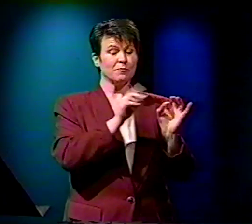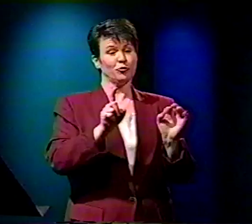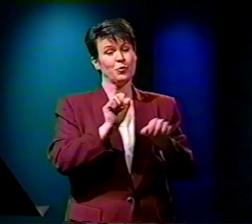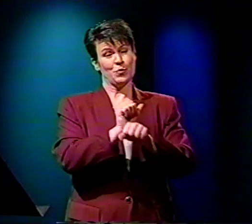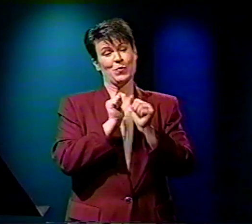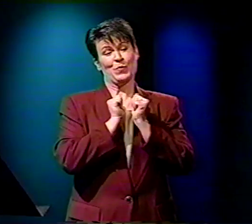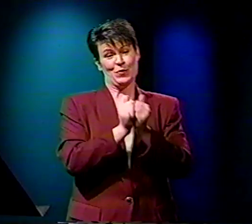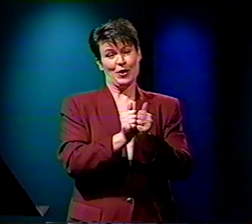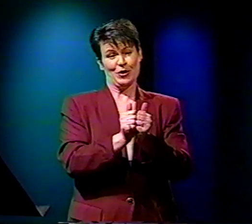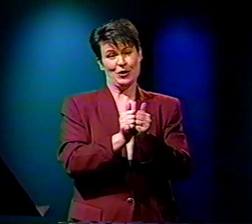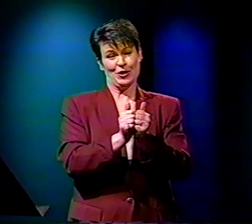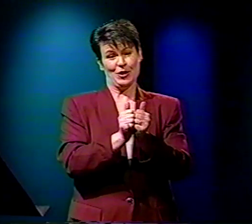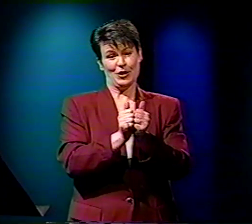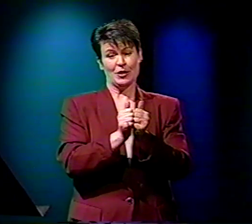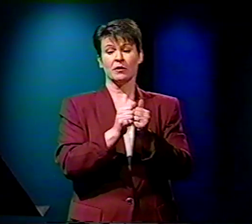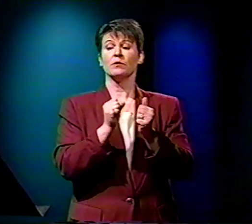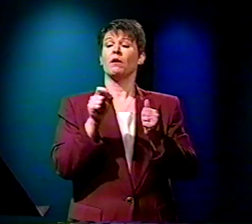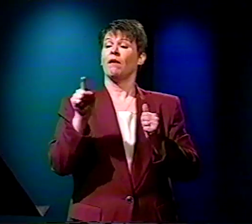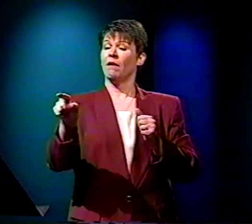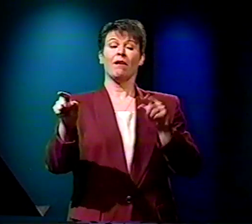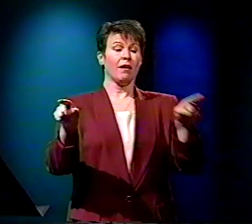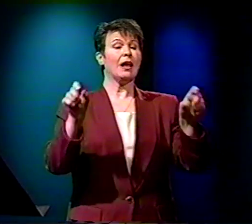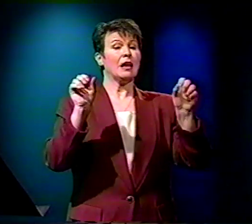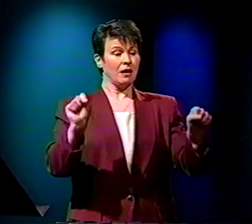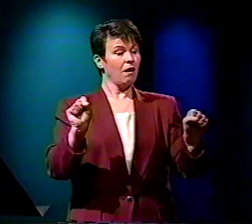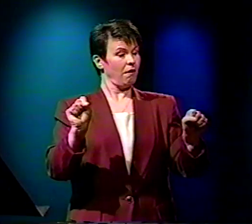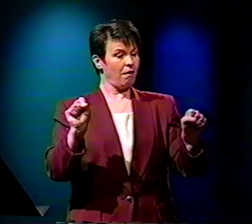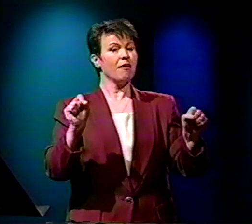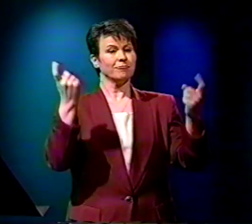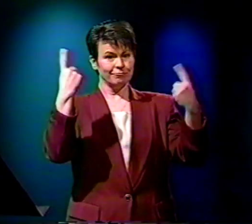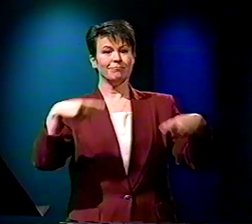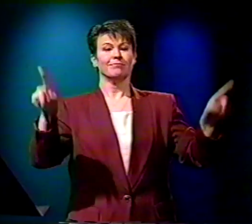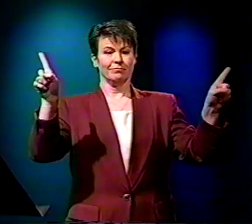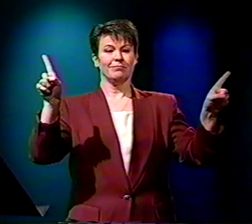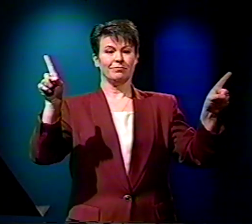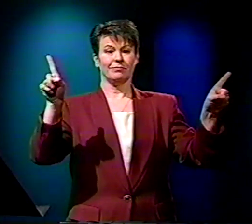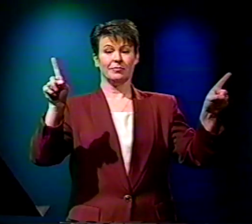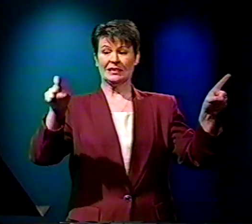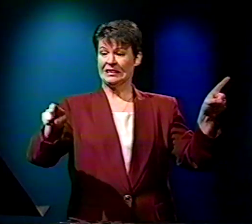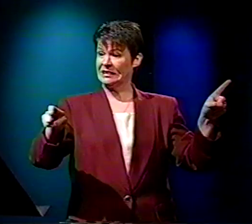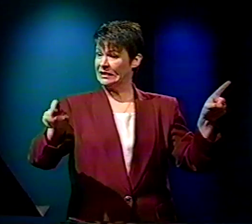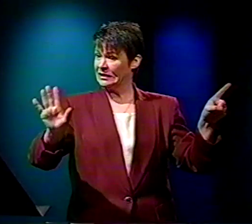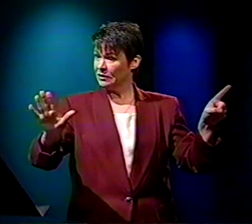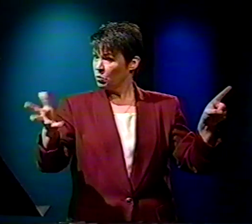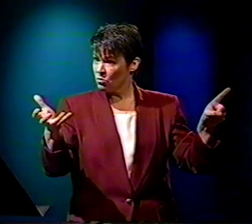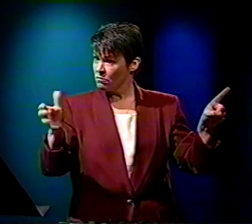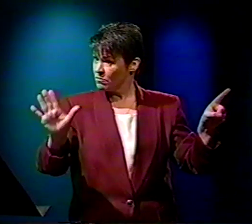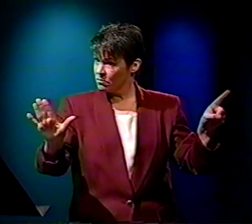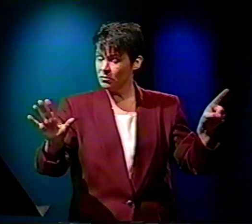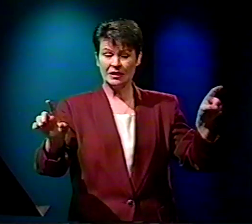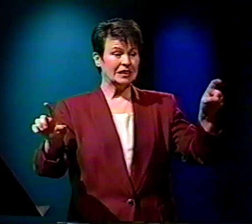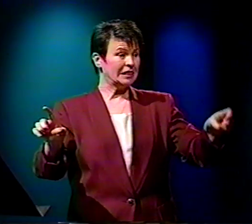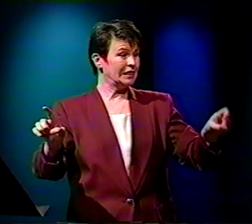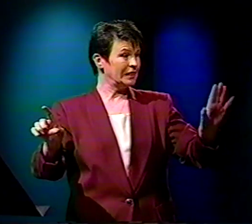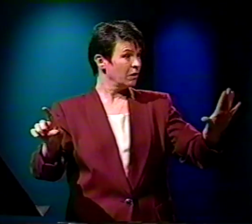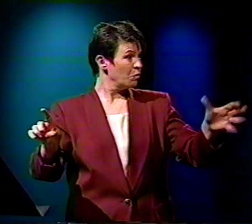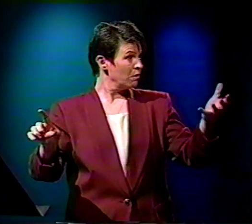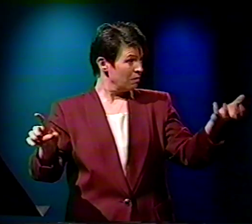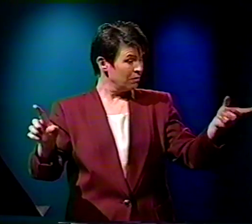And so deaf people and interpreters need to work together so that they can achieve both what deaf people need and want